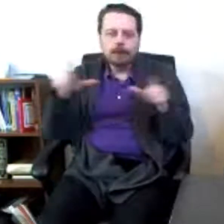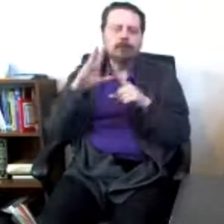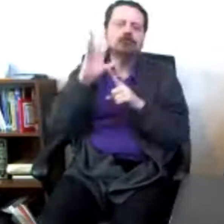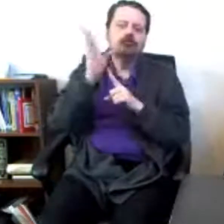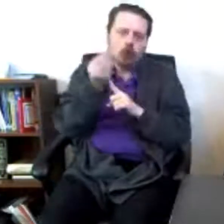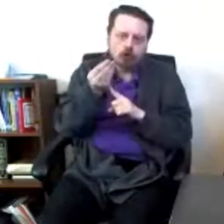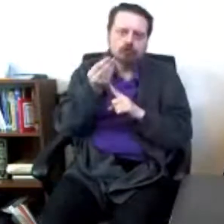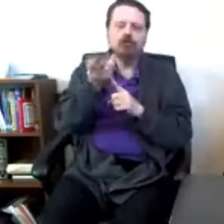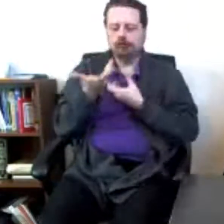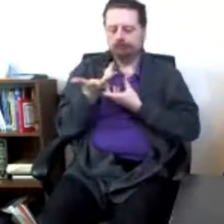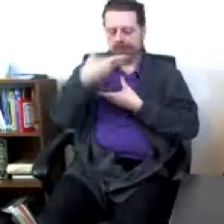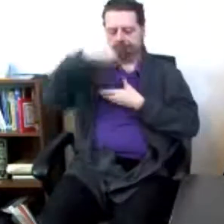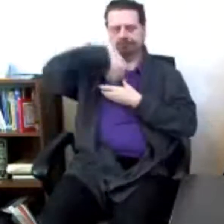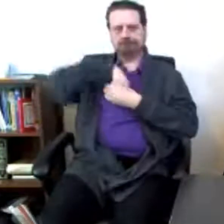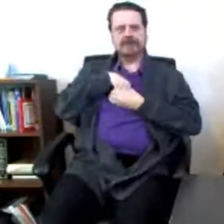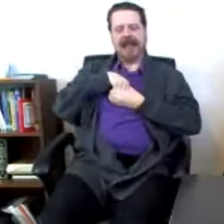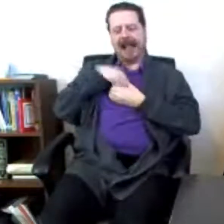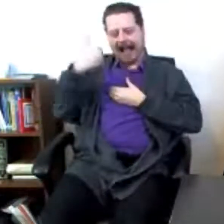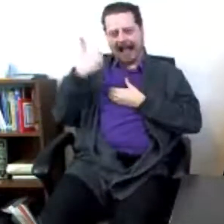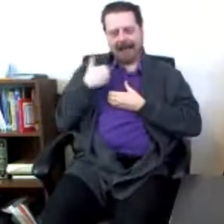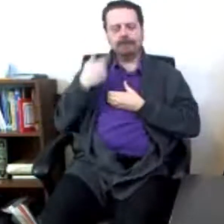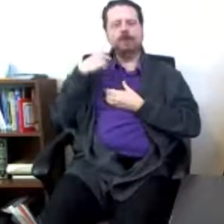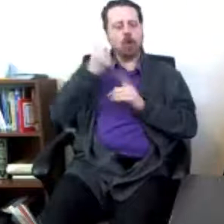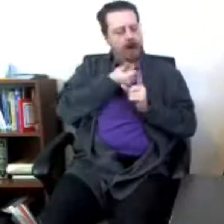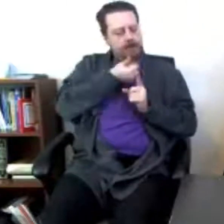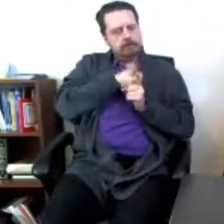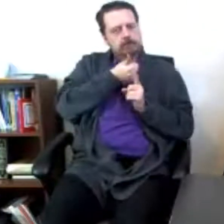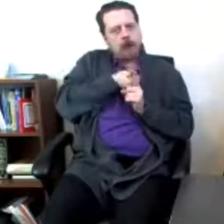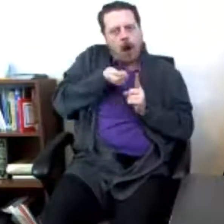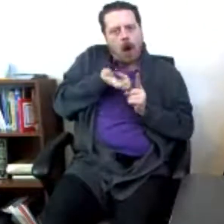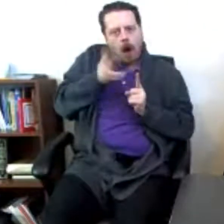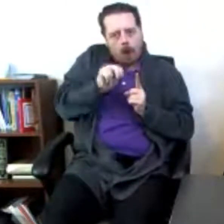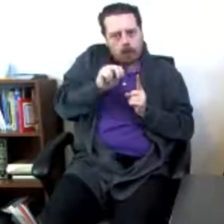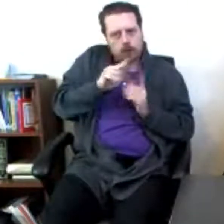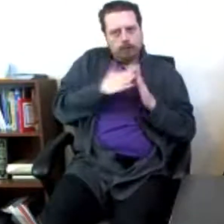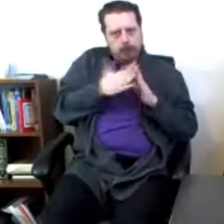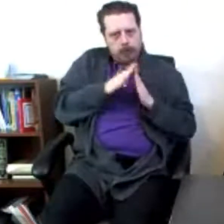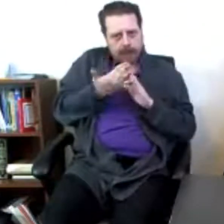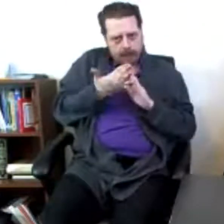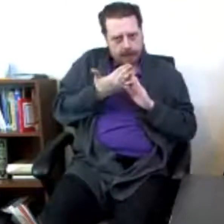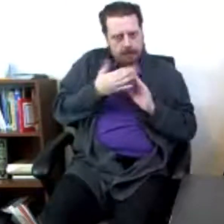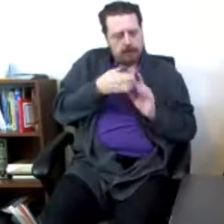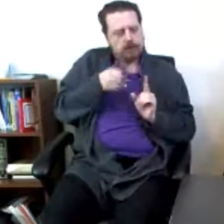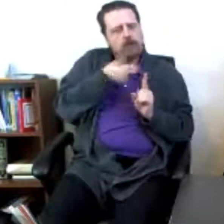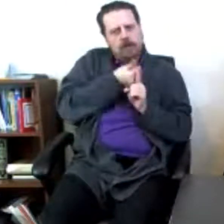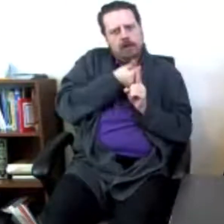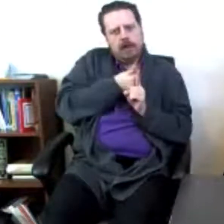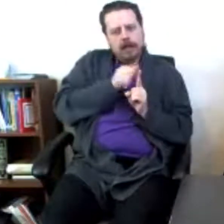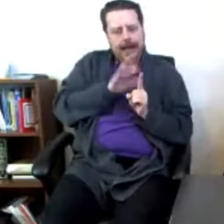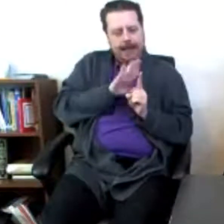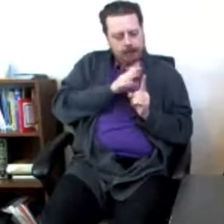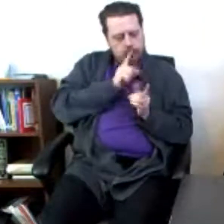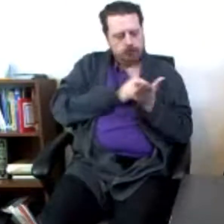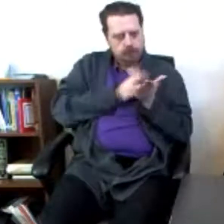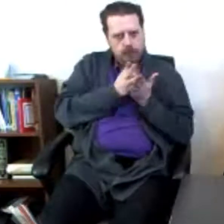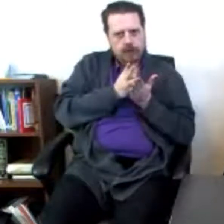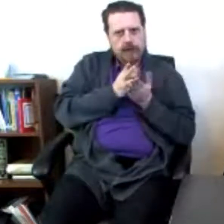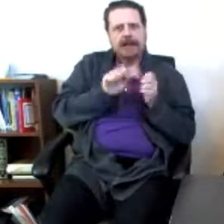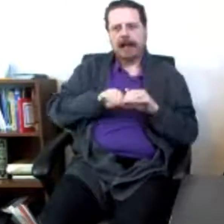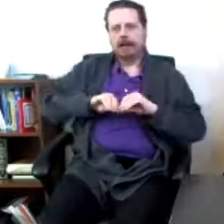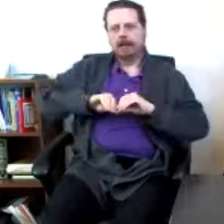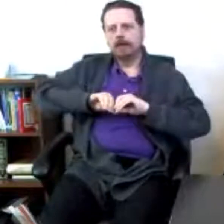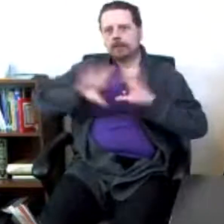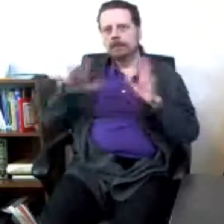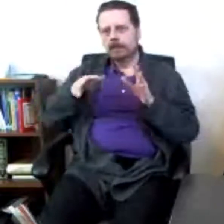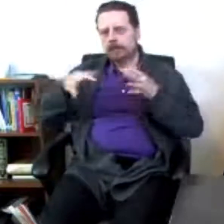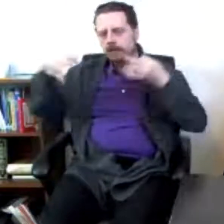culture of his own community, so that he can clarify truth for them. So